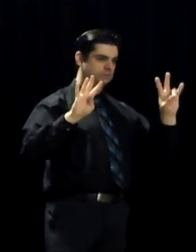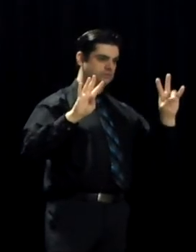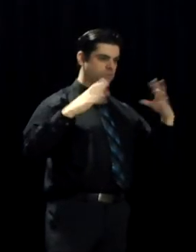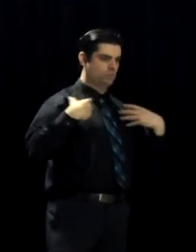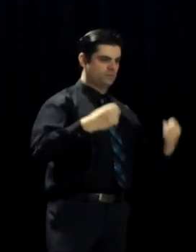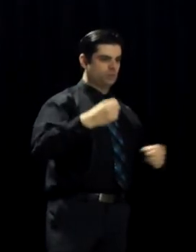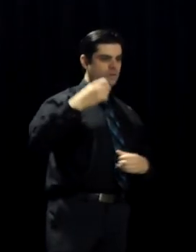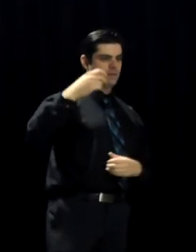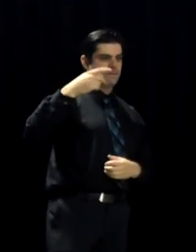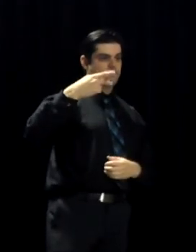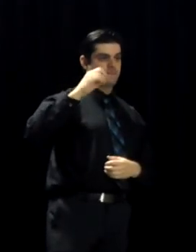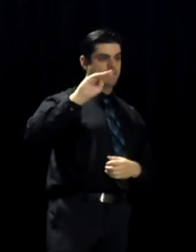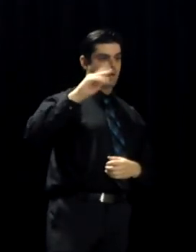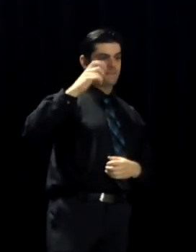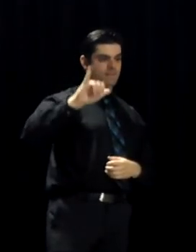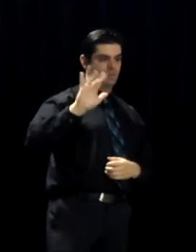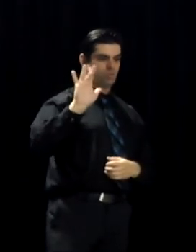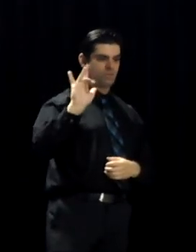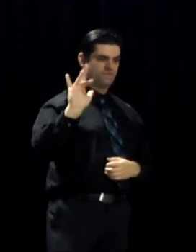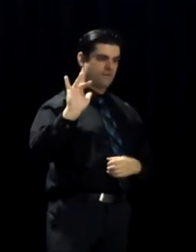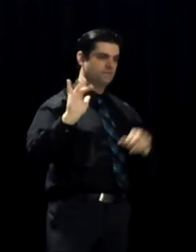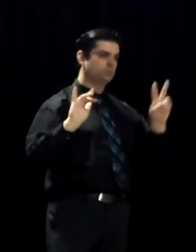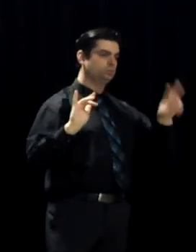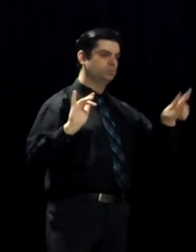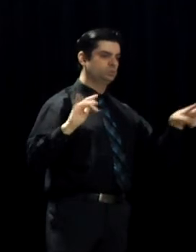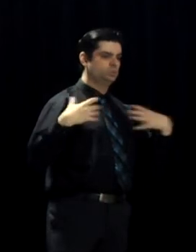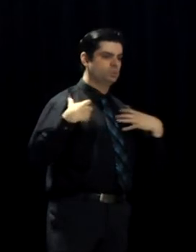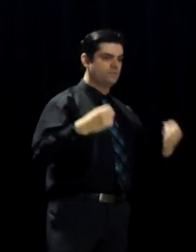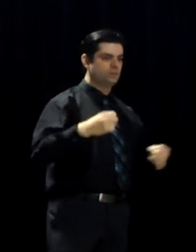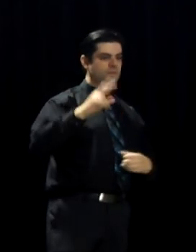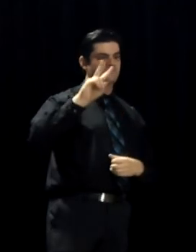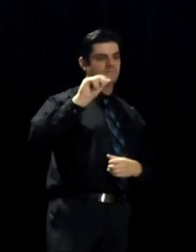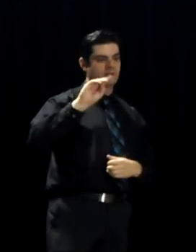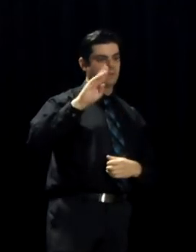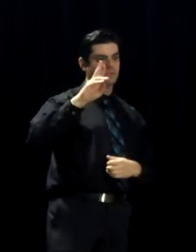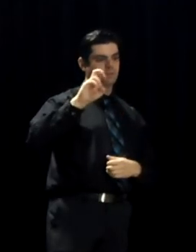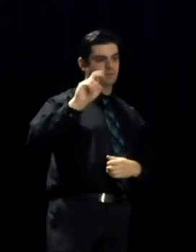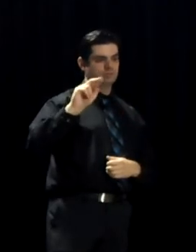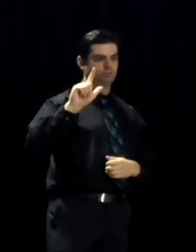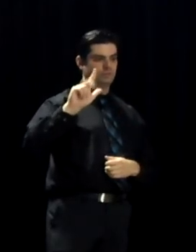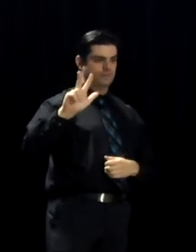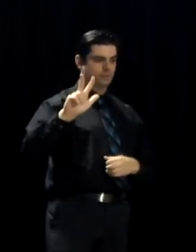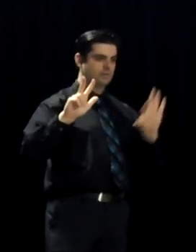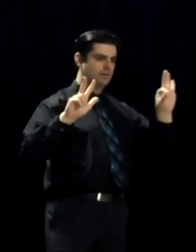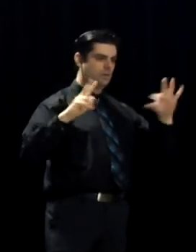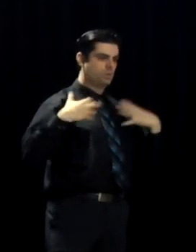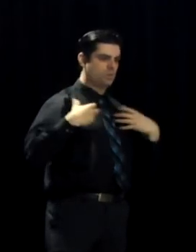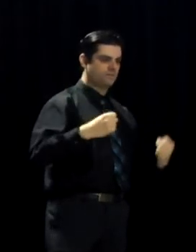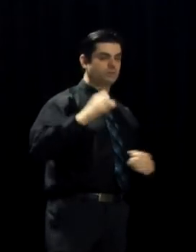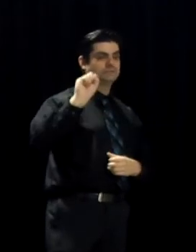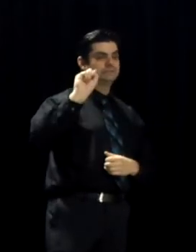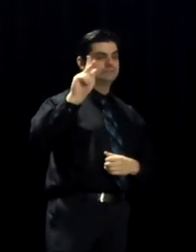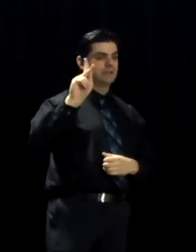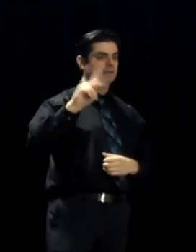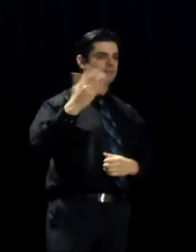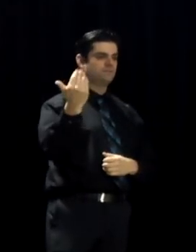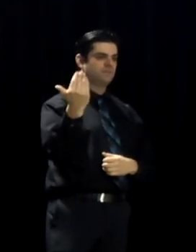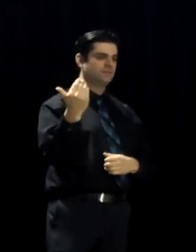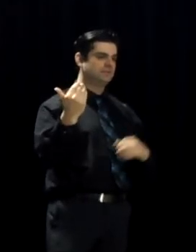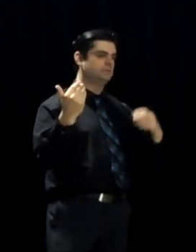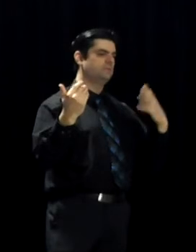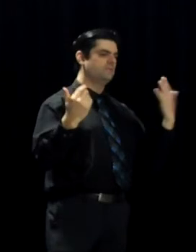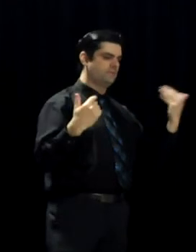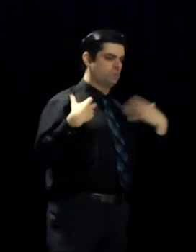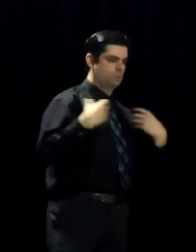34, 27 recoveries. Pompey, 25, 22 recoveries. Van Buren, 23,